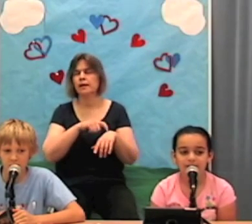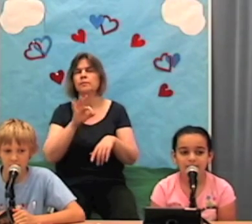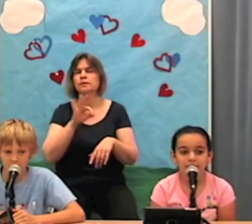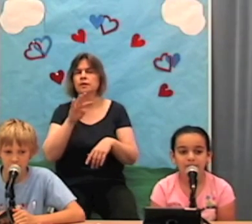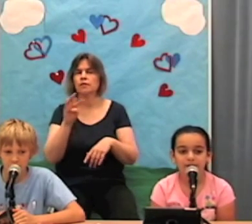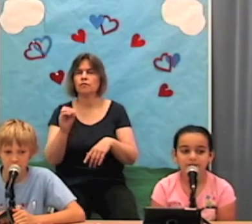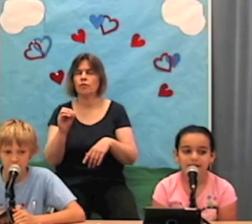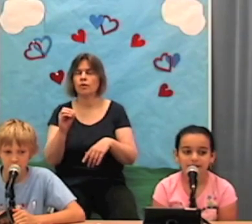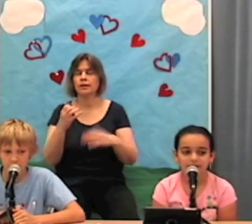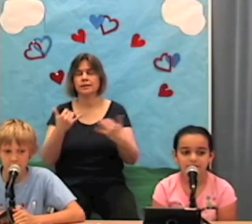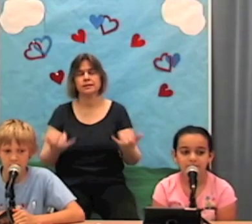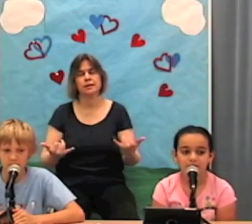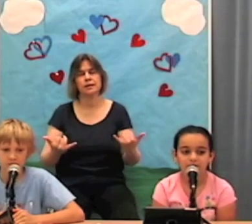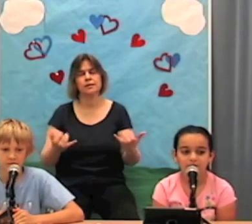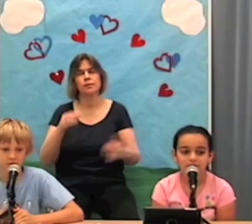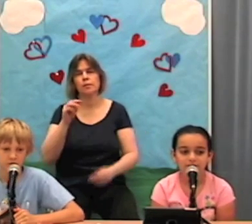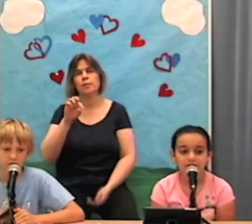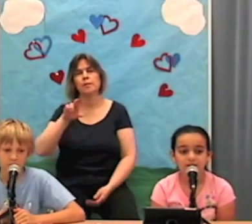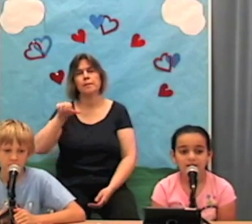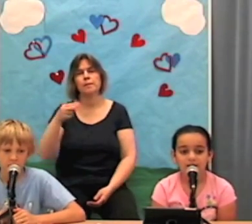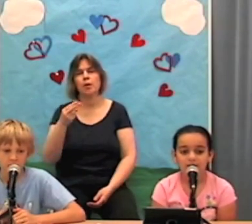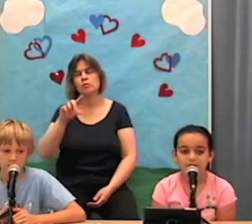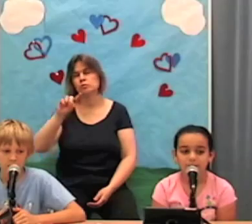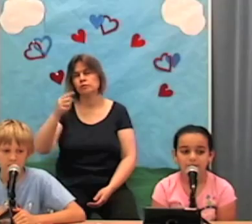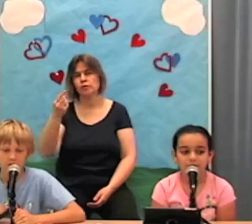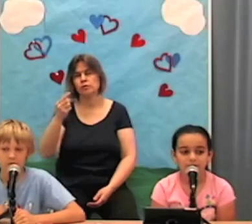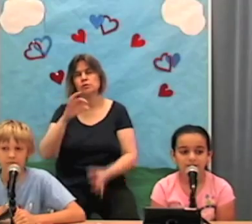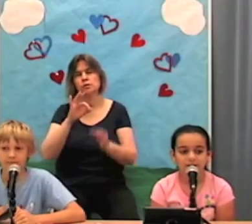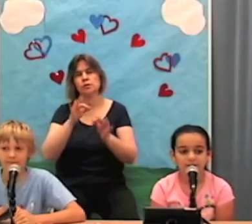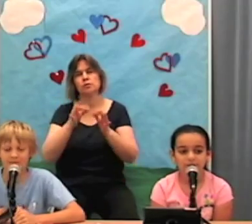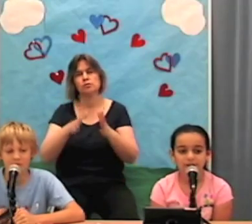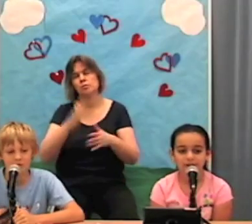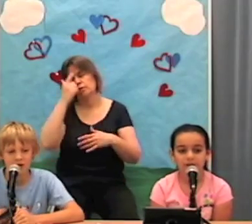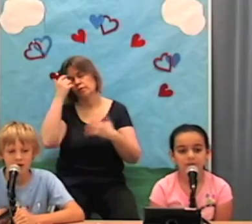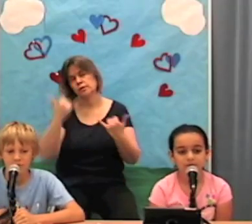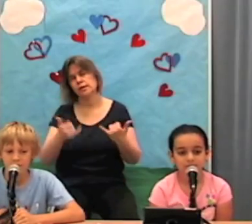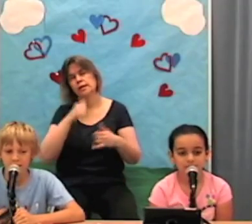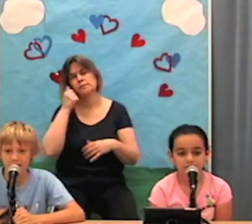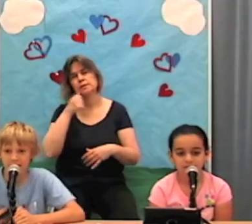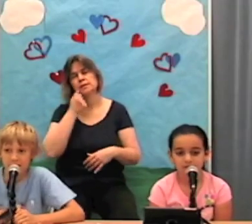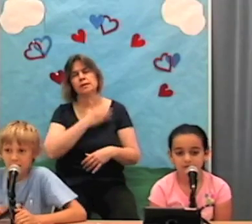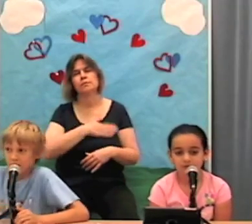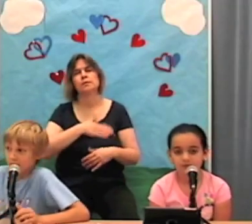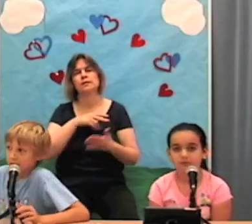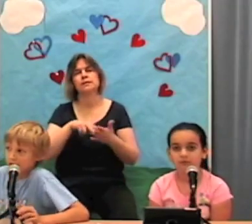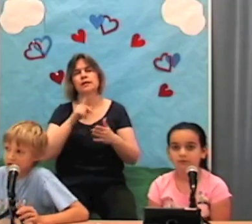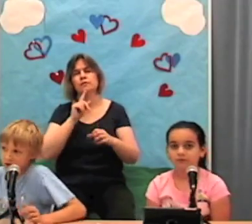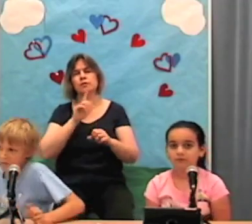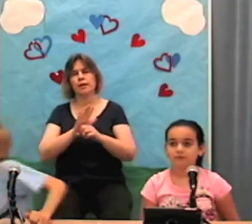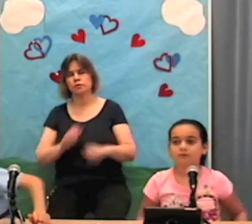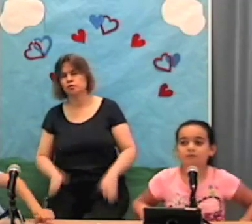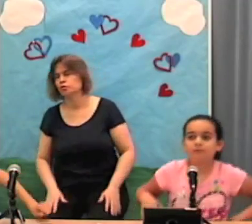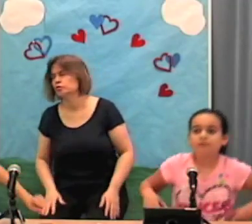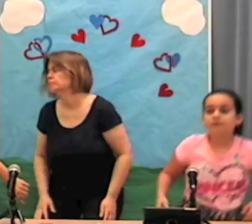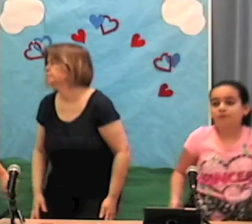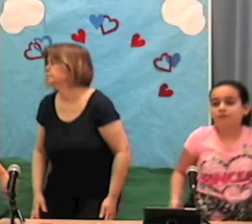9:40 a.m. and the date is March 1st. Our interpreter for today is Miss Ingham. Please stand for the pledge.